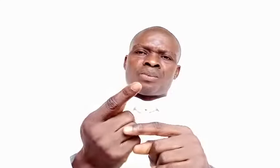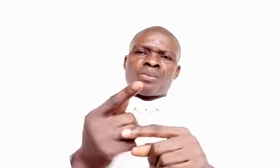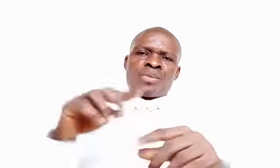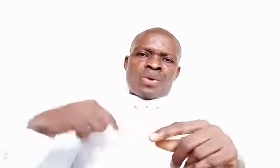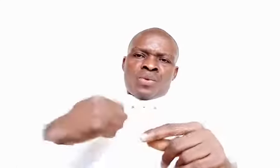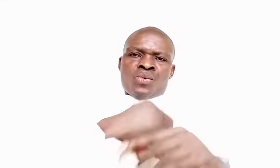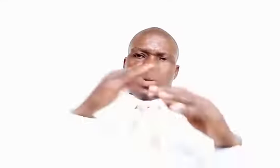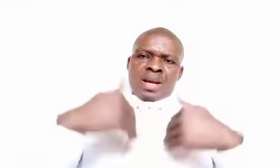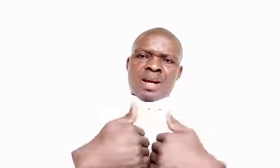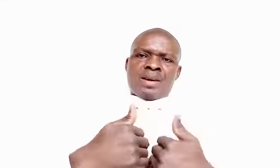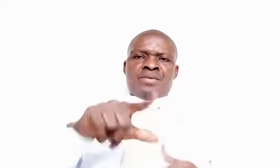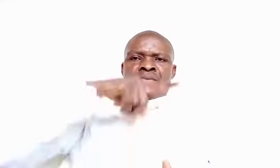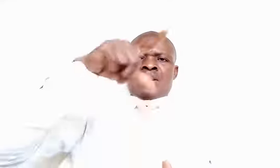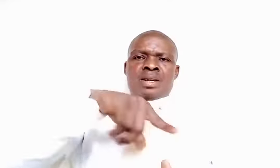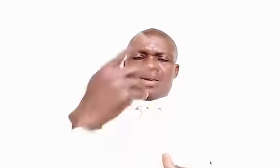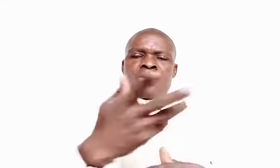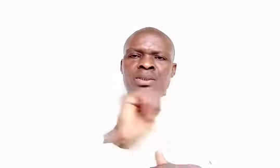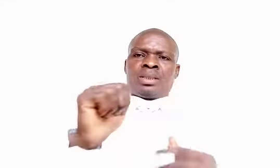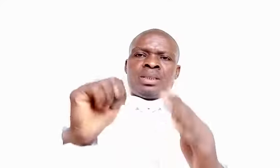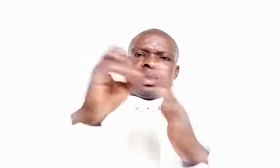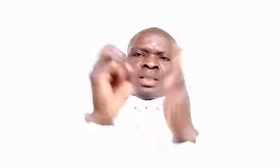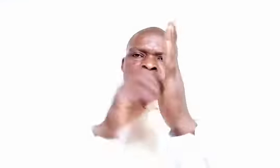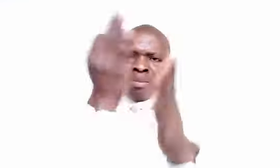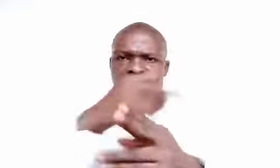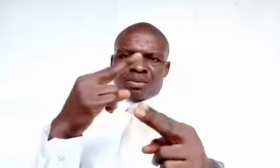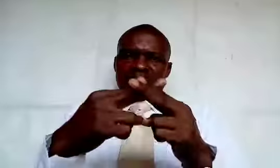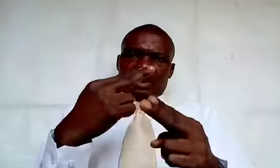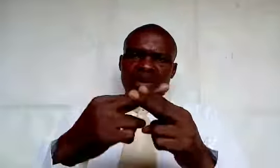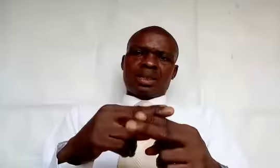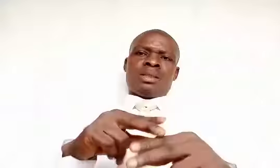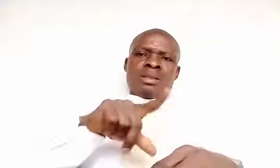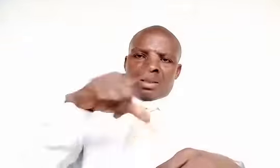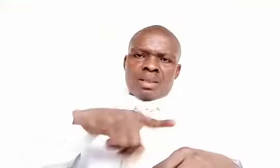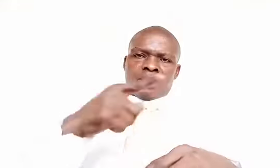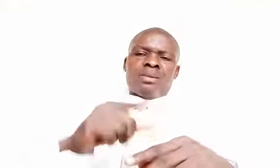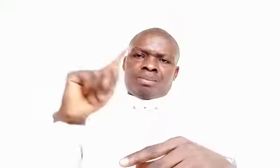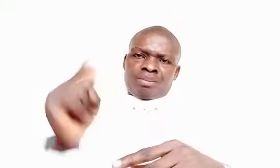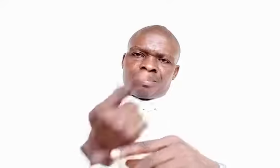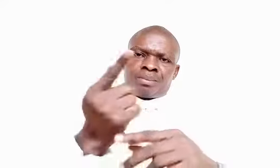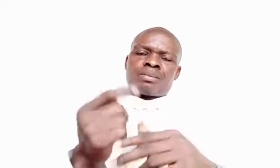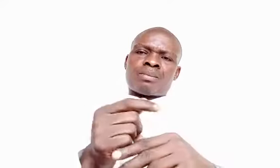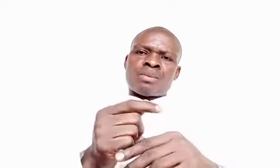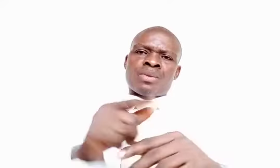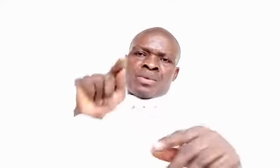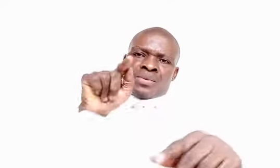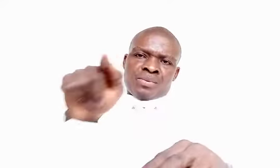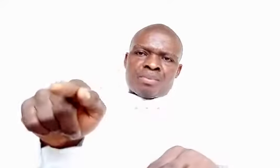have Lagos, the name of the state in which the letter is being written. The full stop is